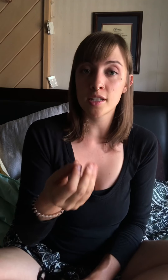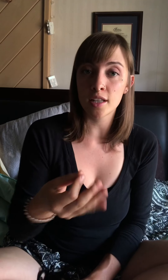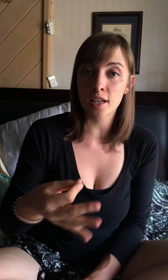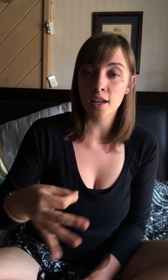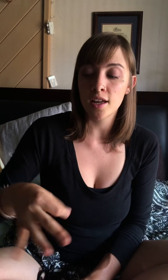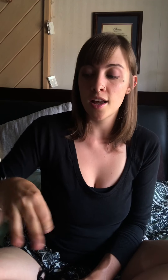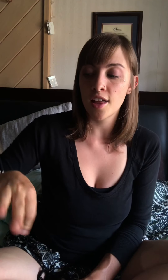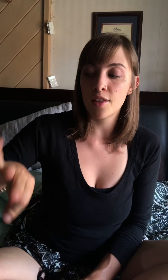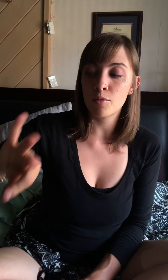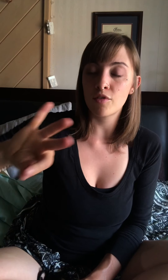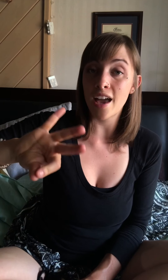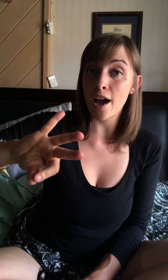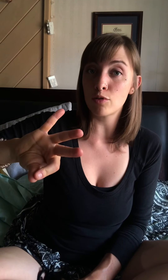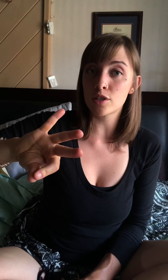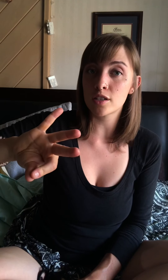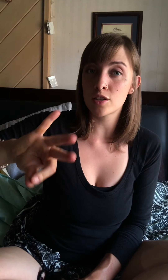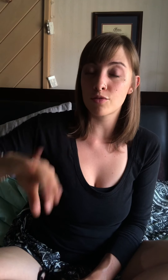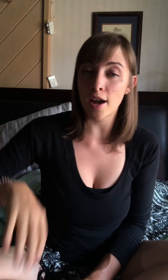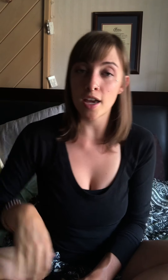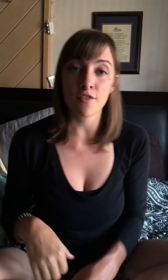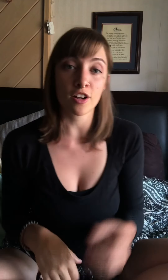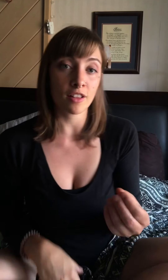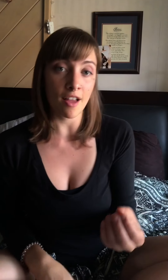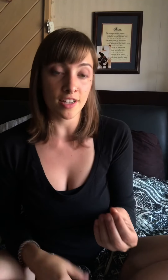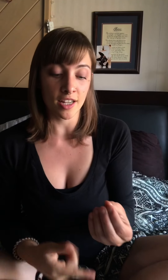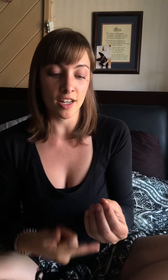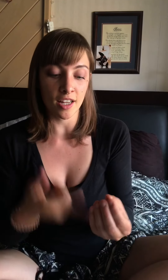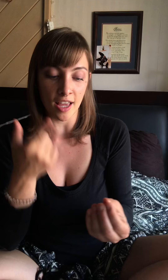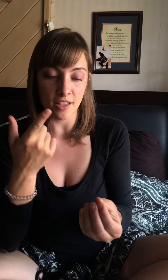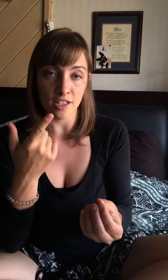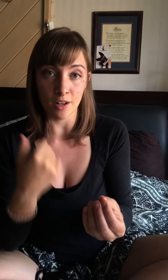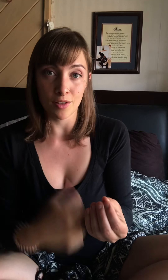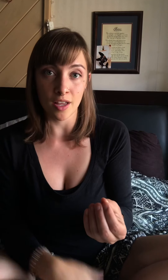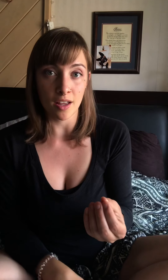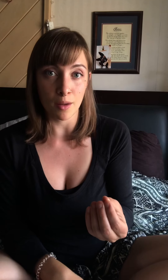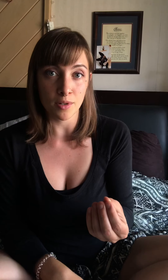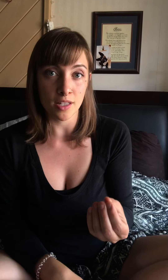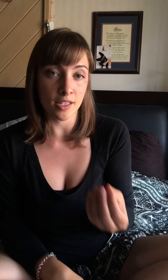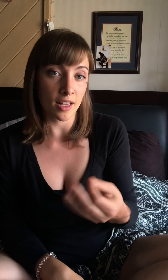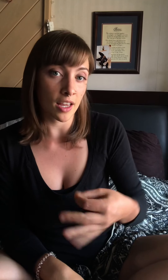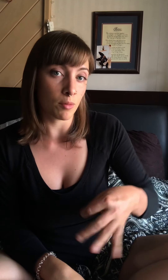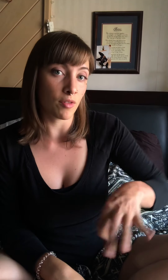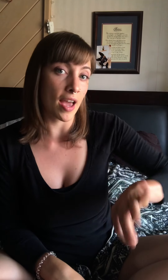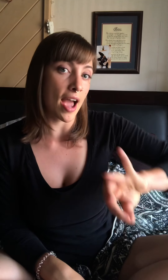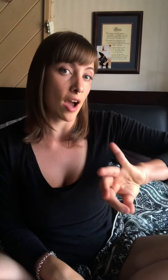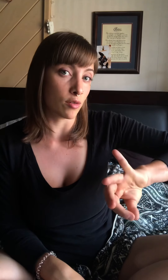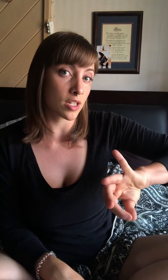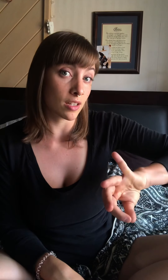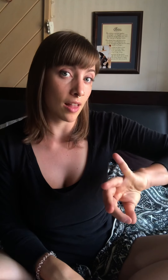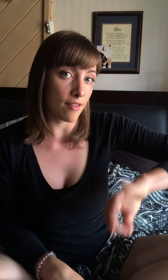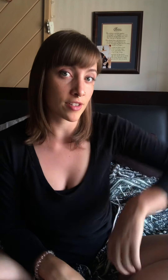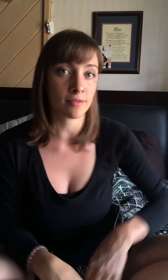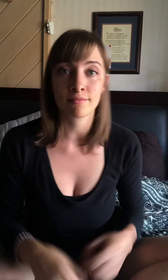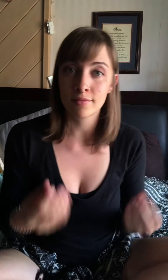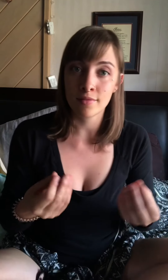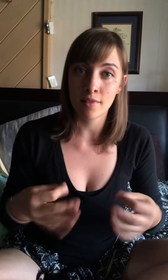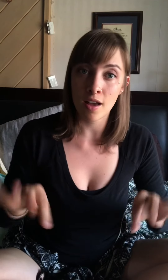ceiling and then move it out to the right. If you're left-handed, again, start with it up to the ceiling and move it out to the left.